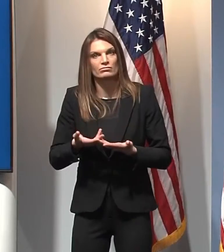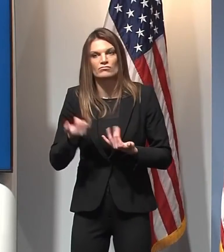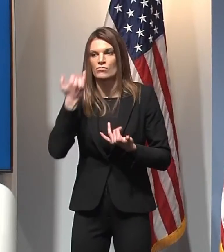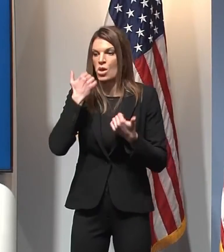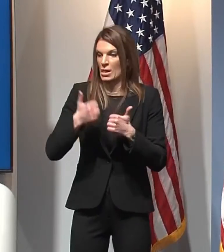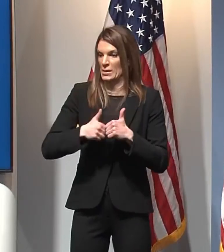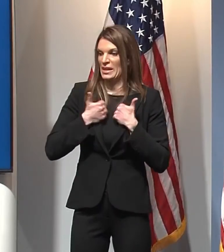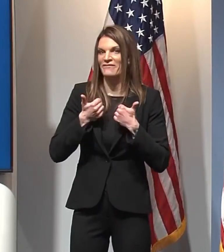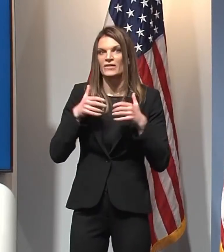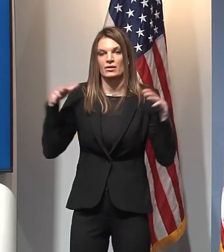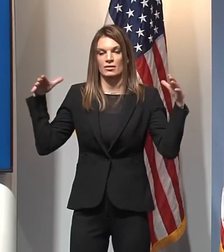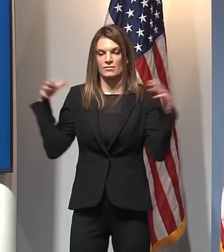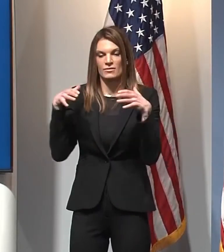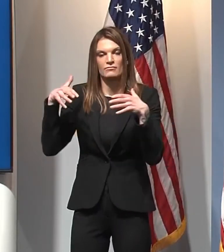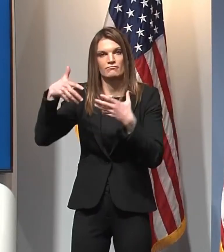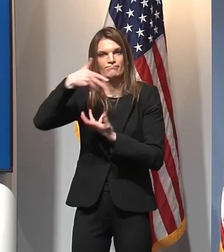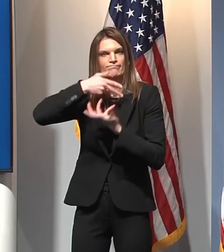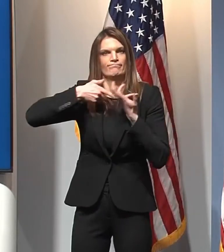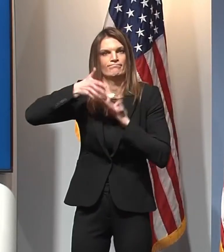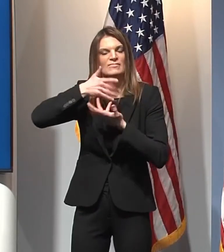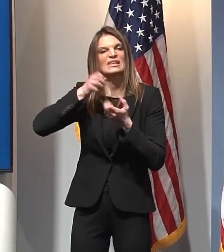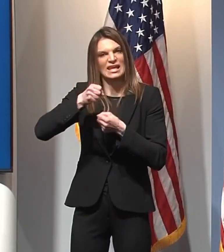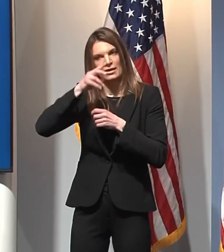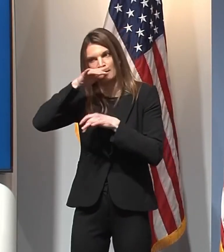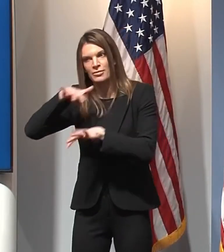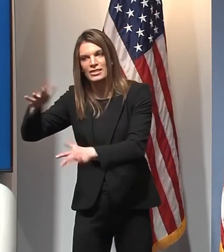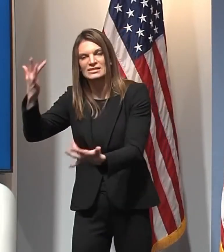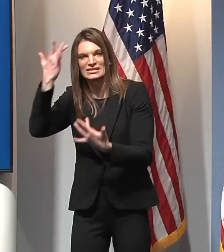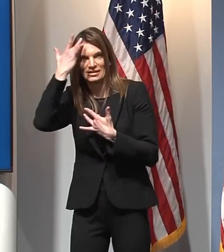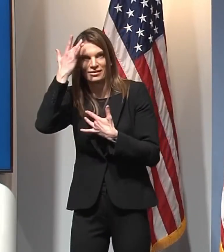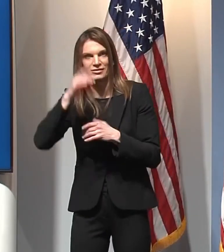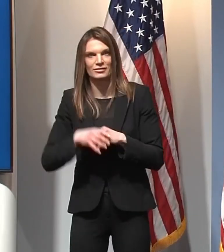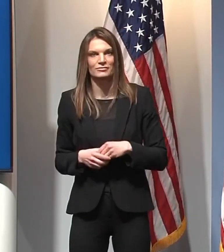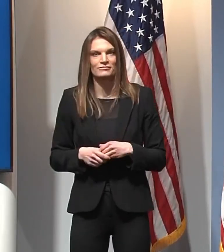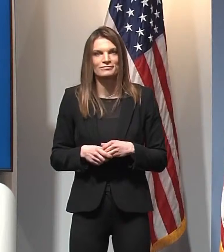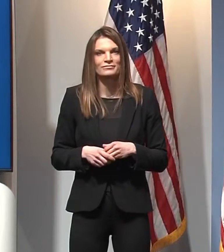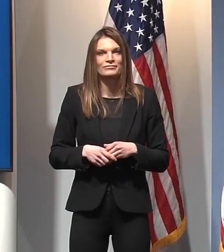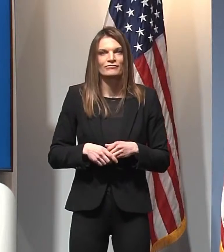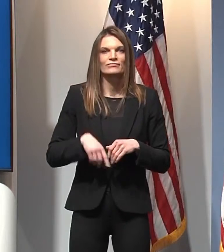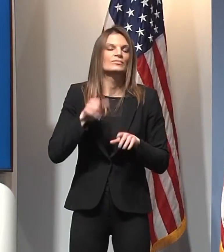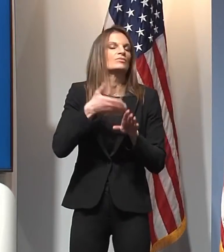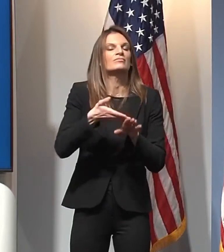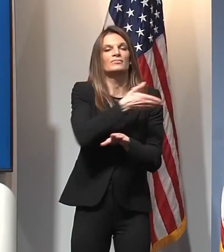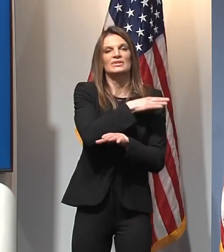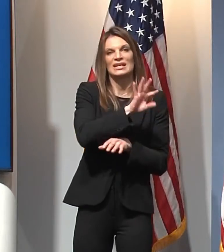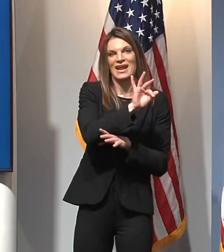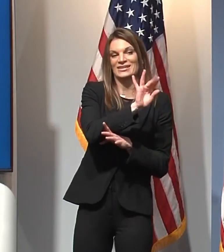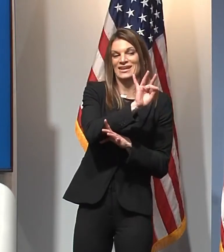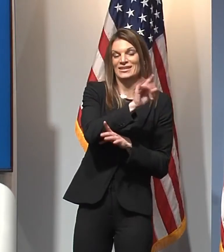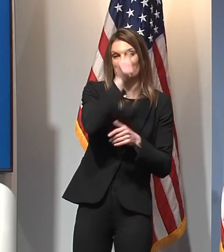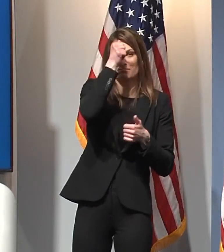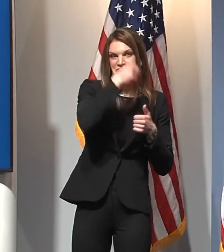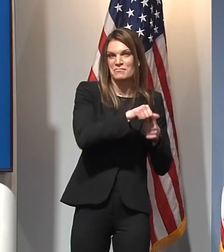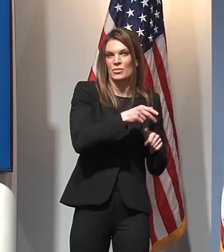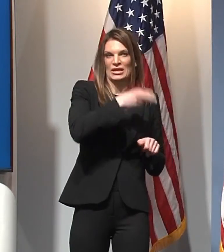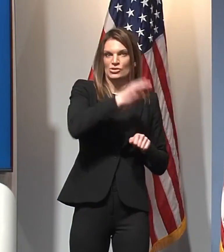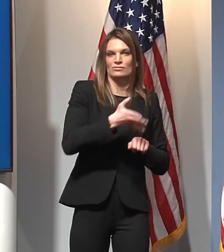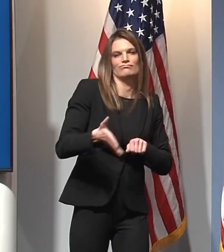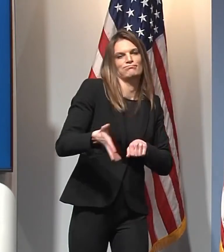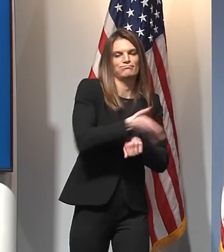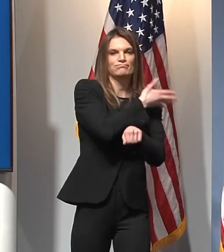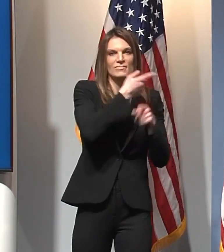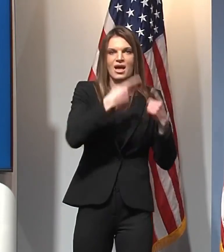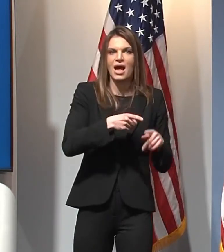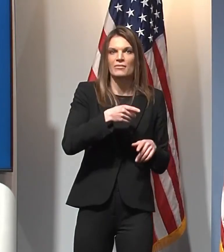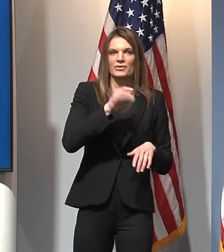settings. This is the opposite of the influenza that was the last big pandemic of 1918.